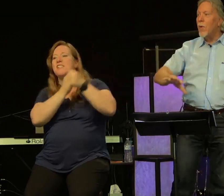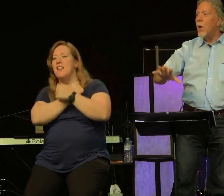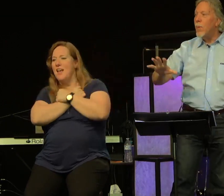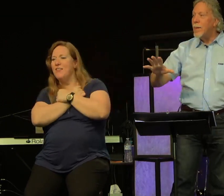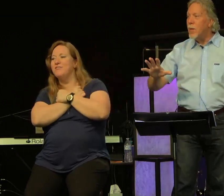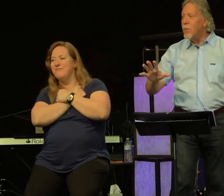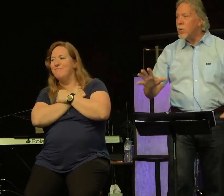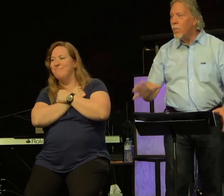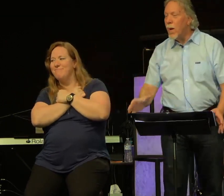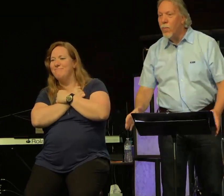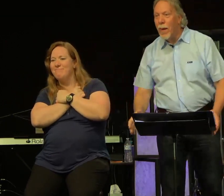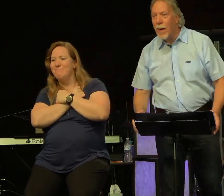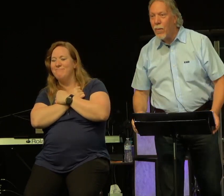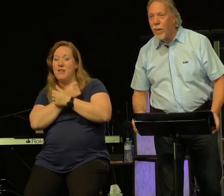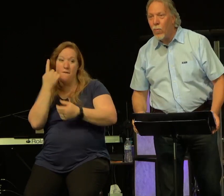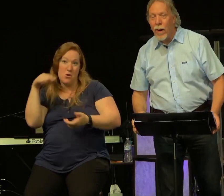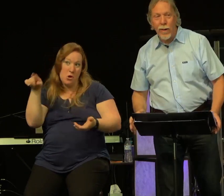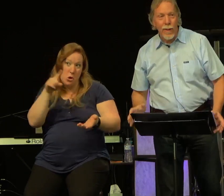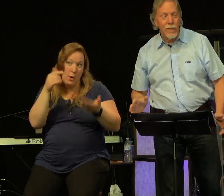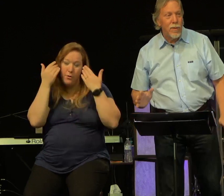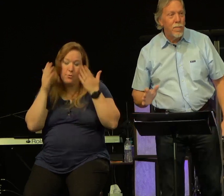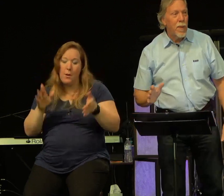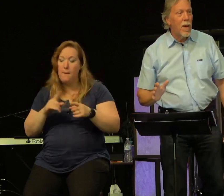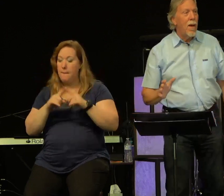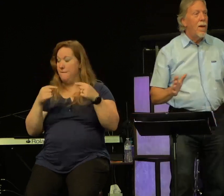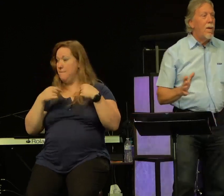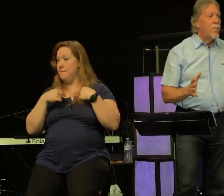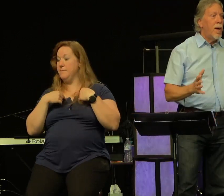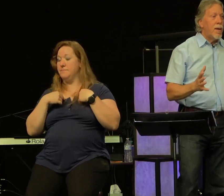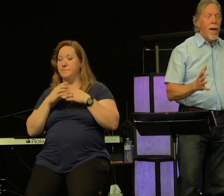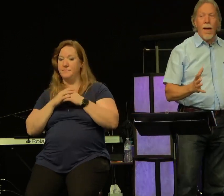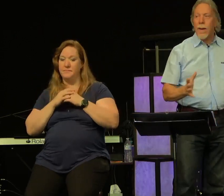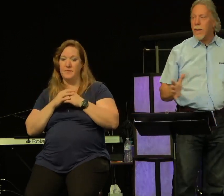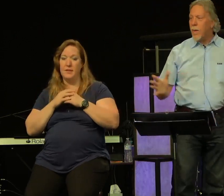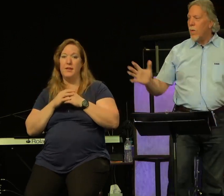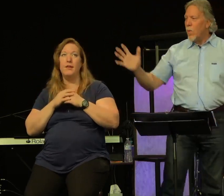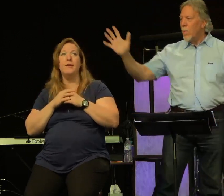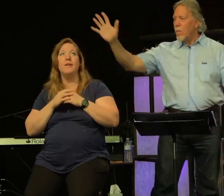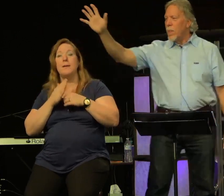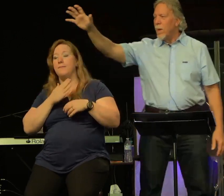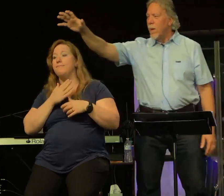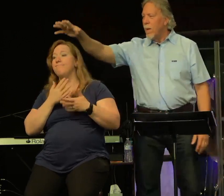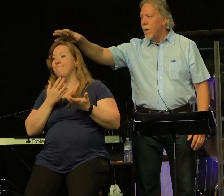Because I don't know about you, some of you may not be aware of this, but